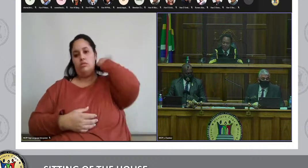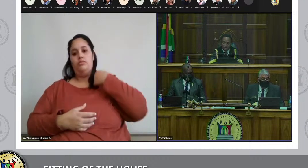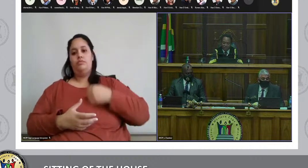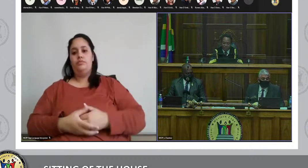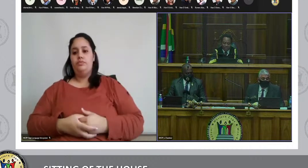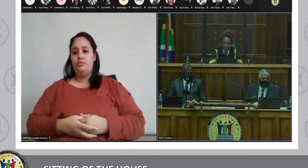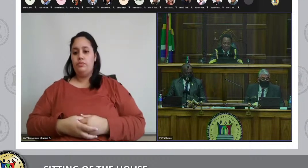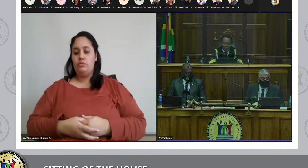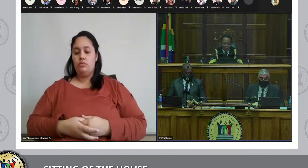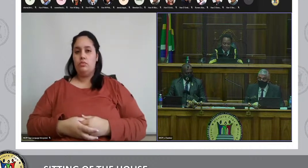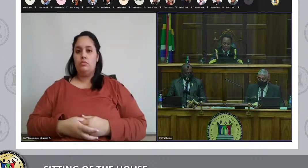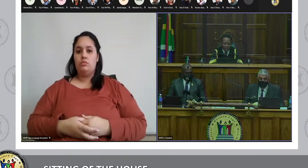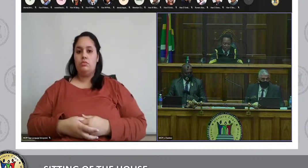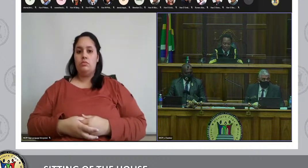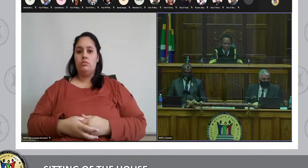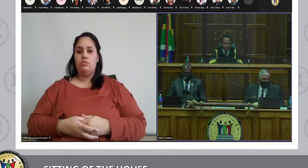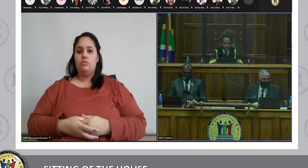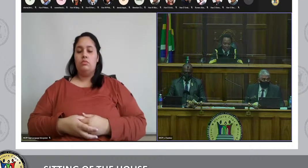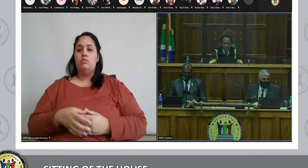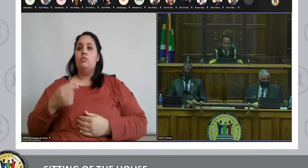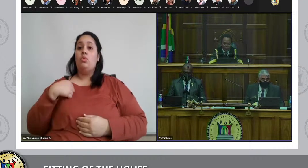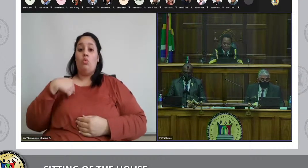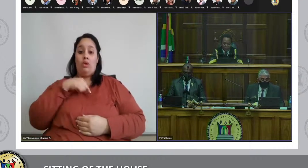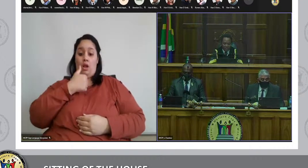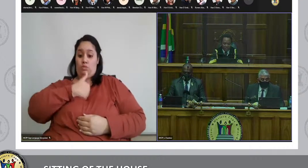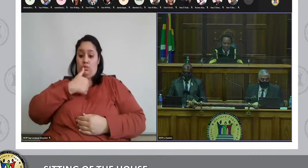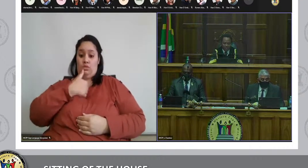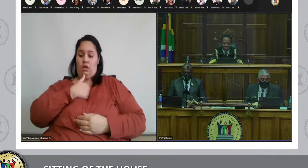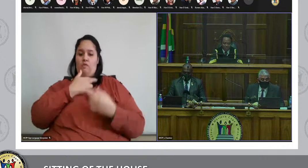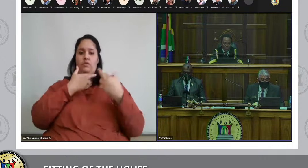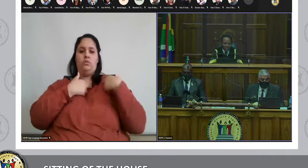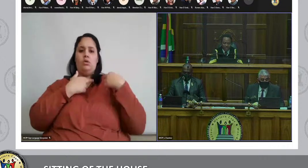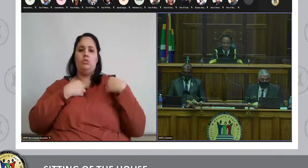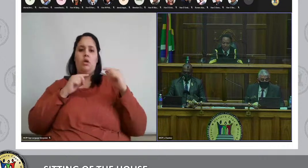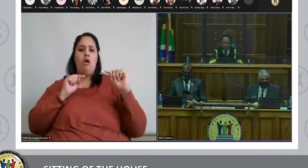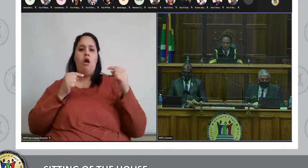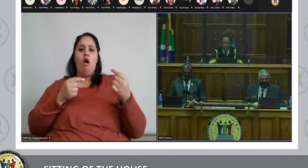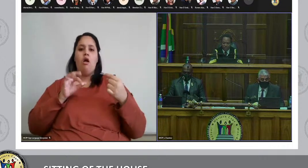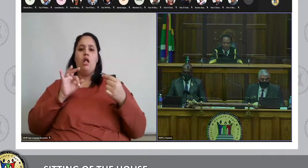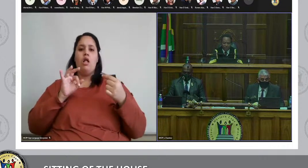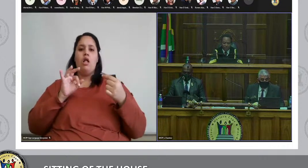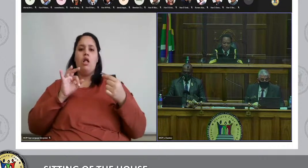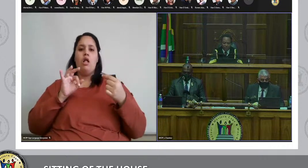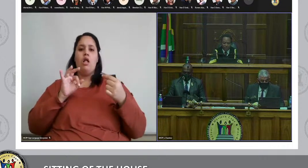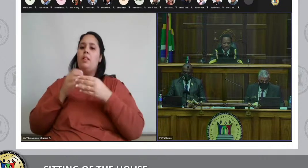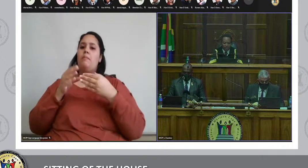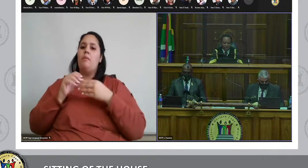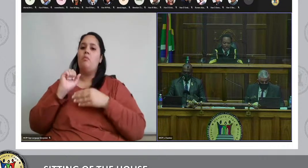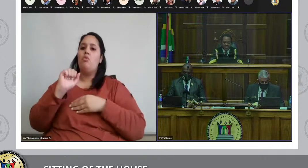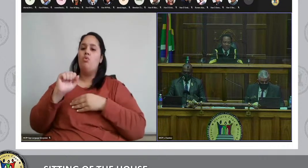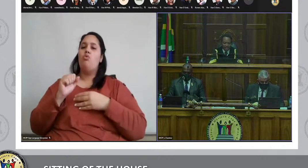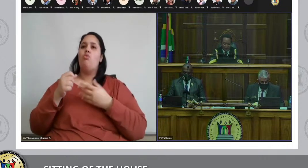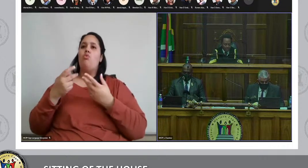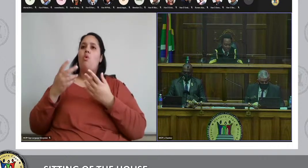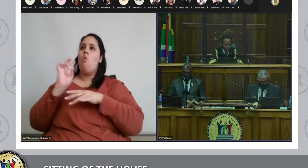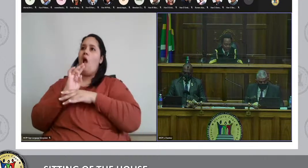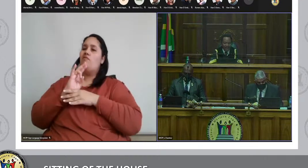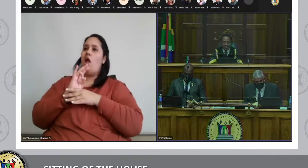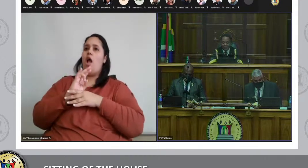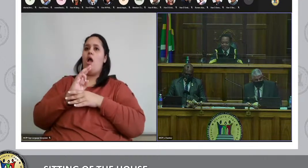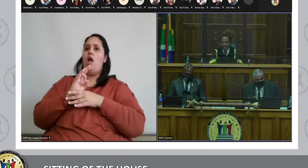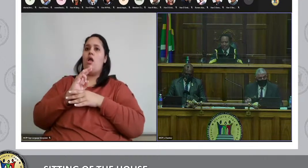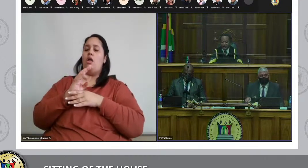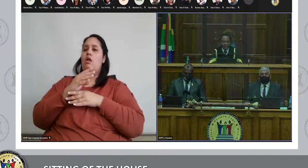take responsibility as presiding officers of the members who get cut off for any other